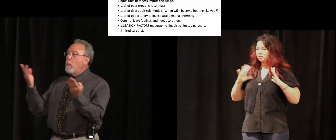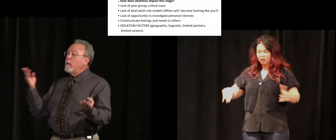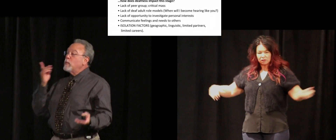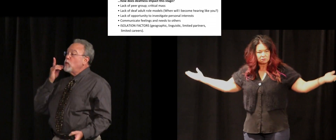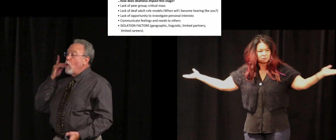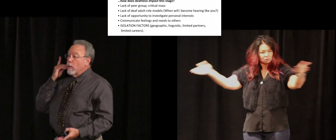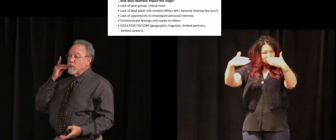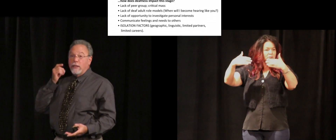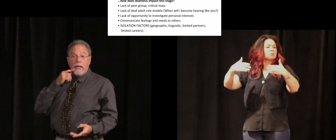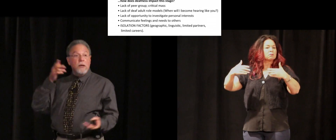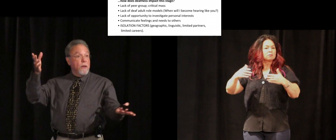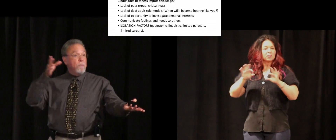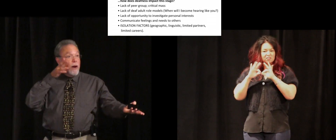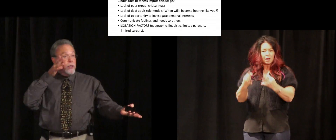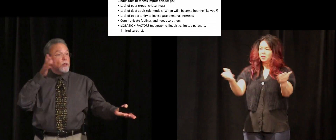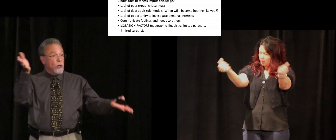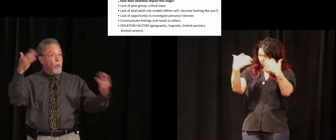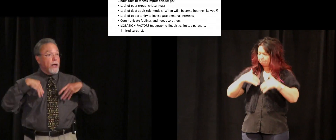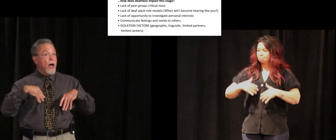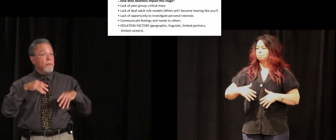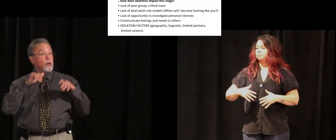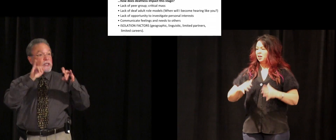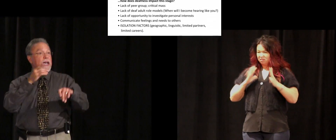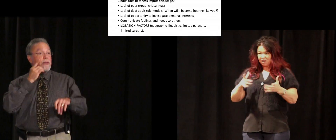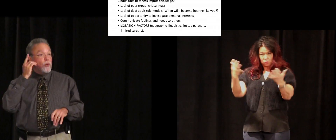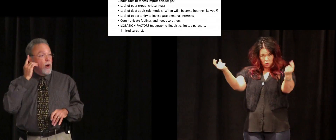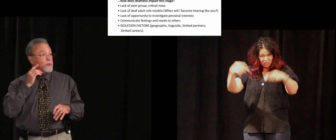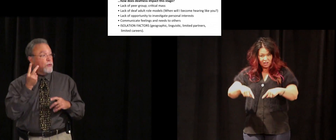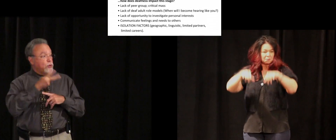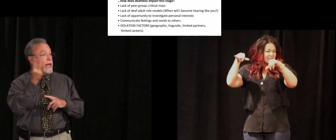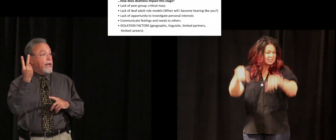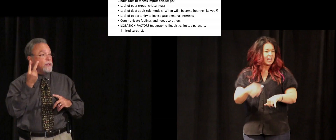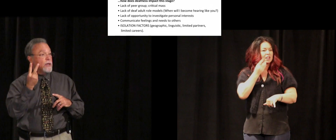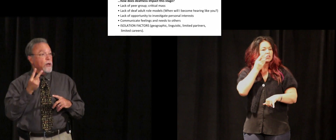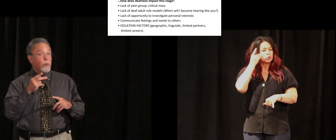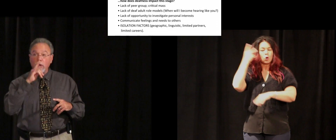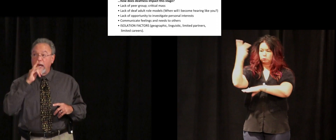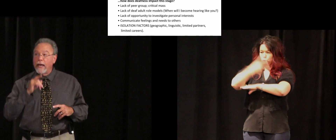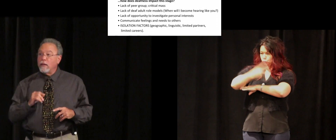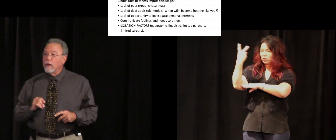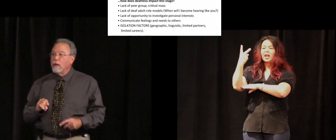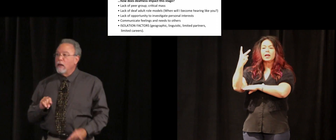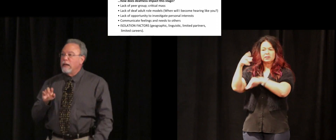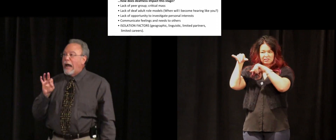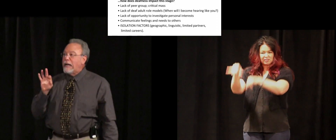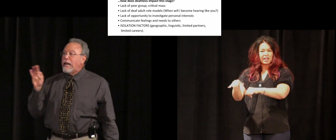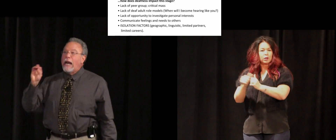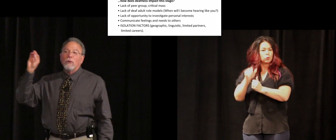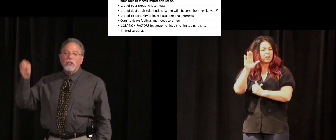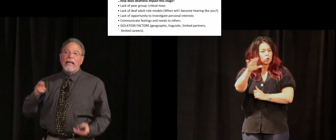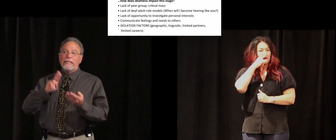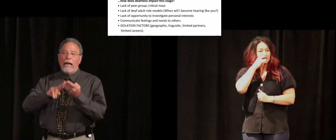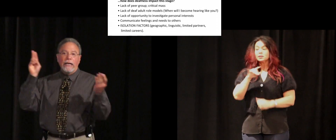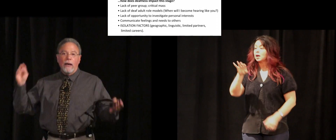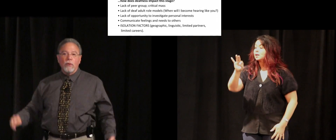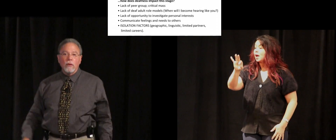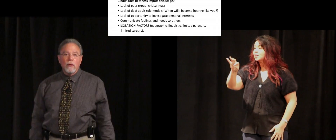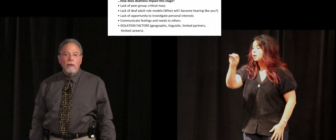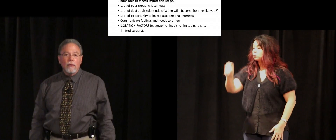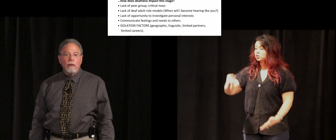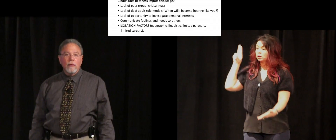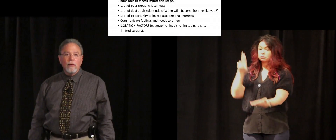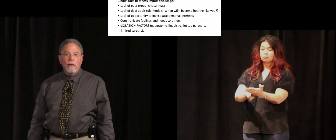students are not very good at identifying emotions, and they're not really good at accepting them and being